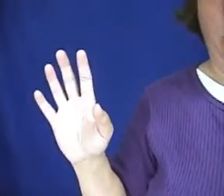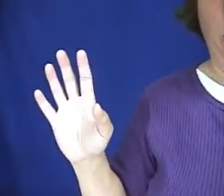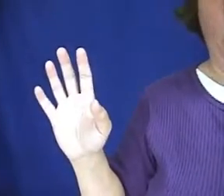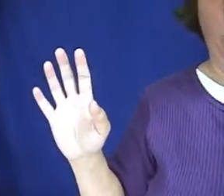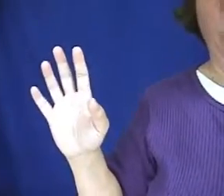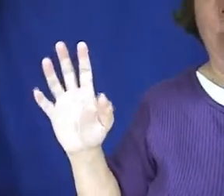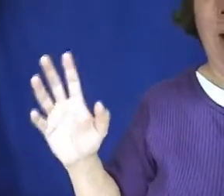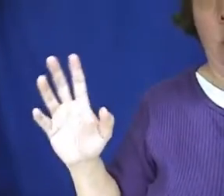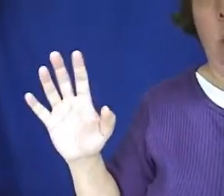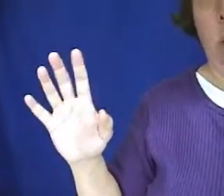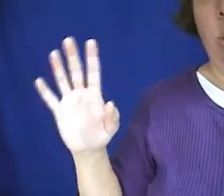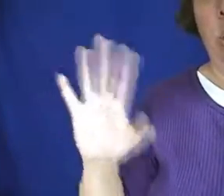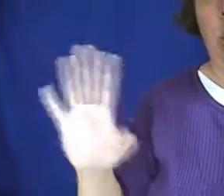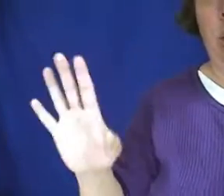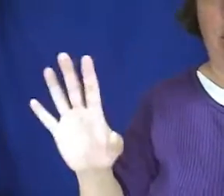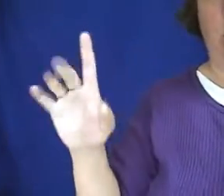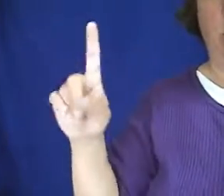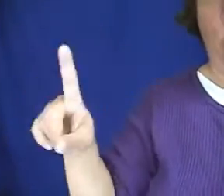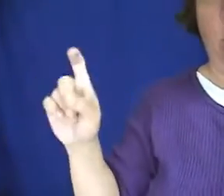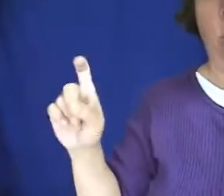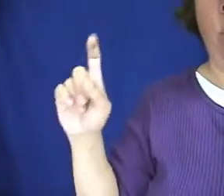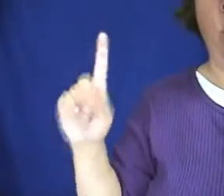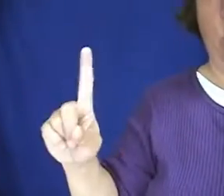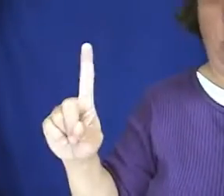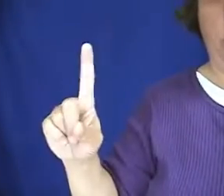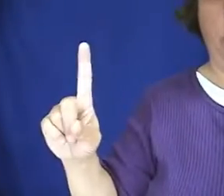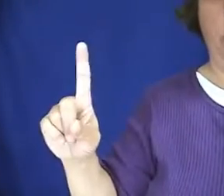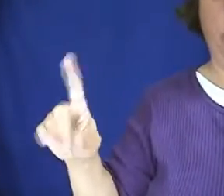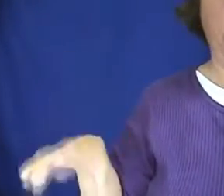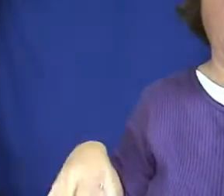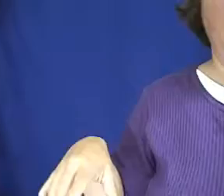people say 101, but you don't need the and, but 101.